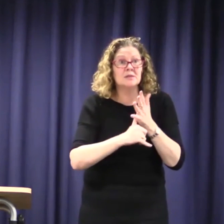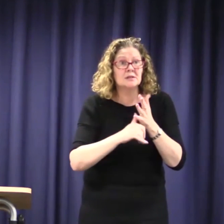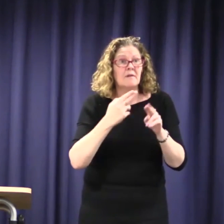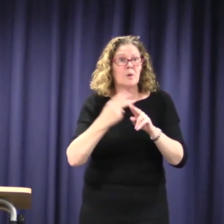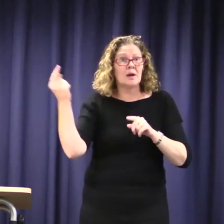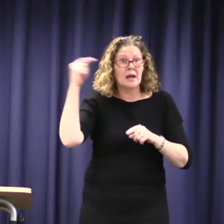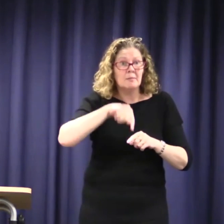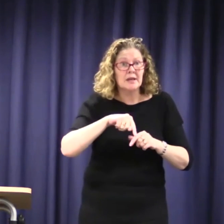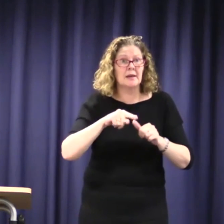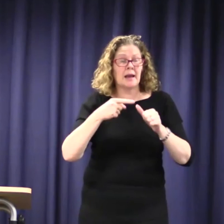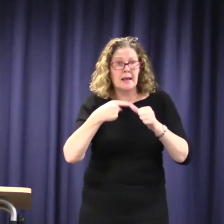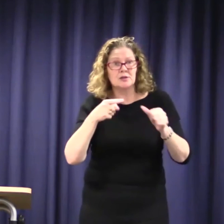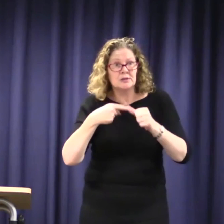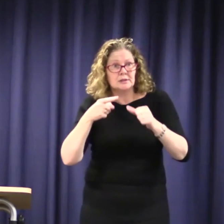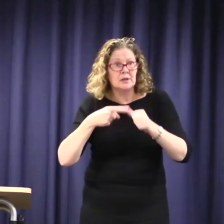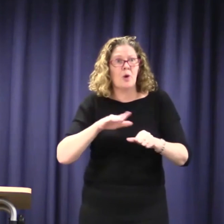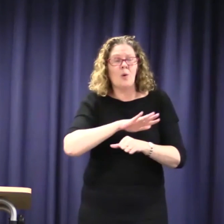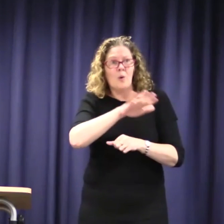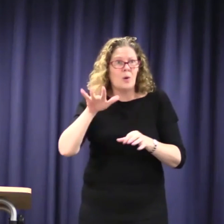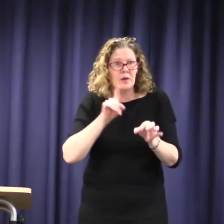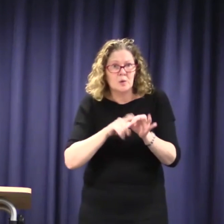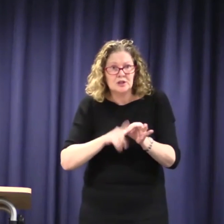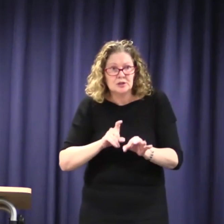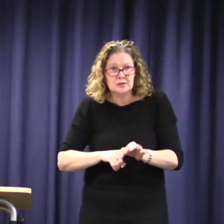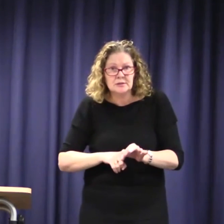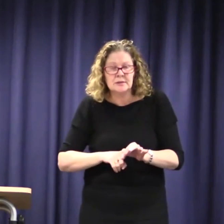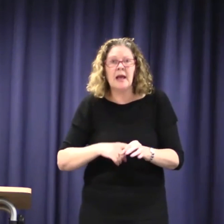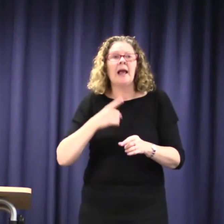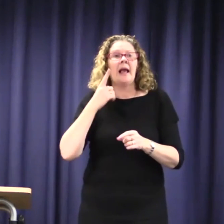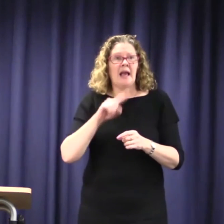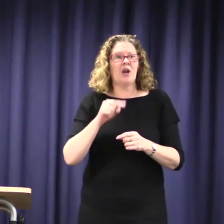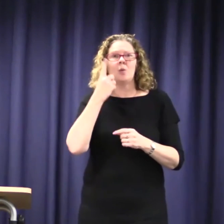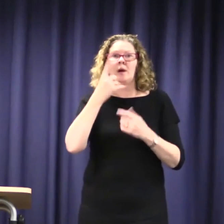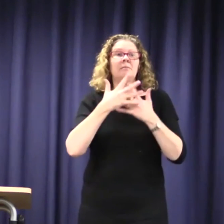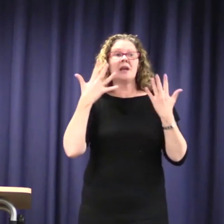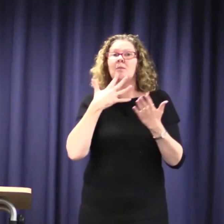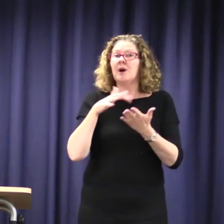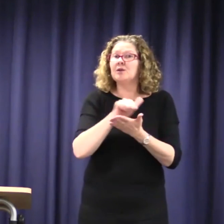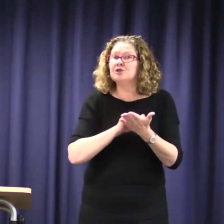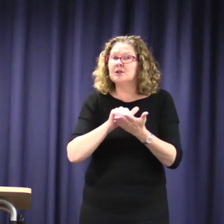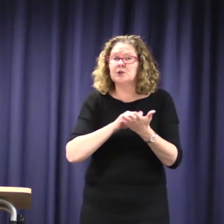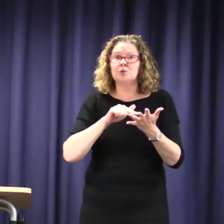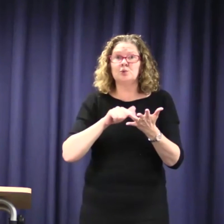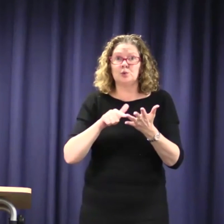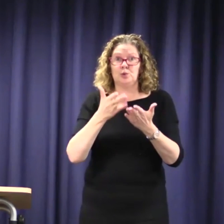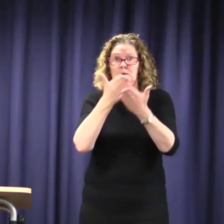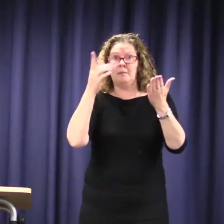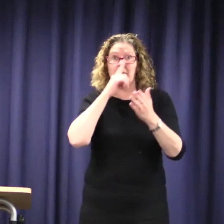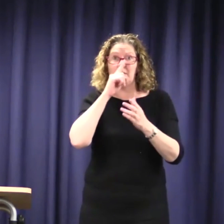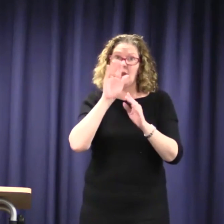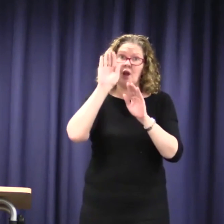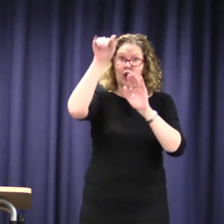And also thank you to NABS for coming down and responding to all of the questions that have been fielded to